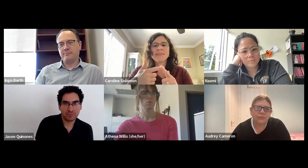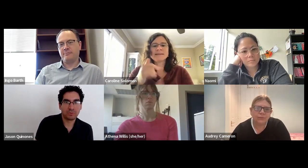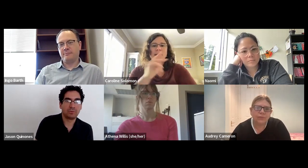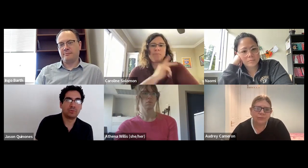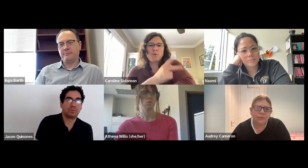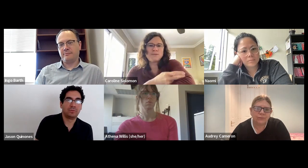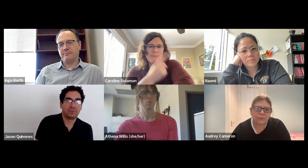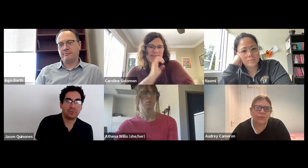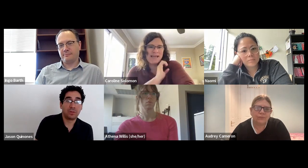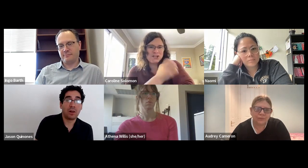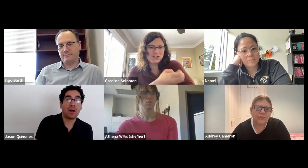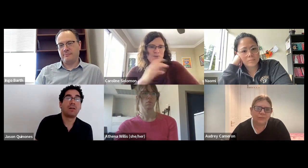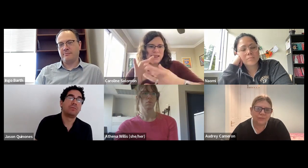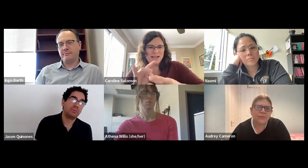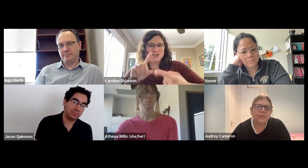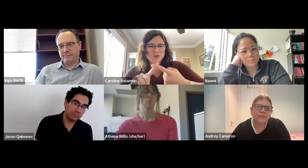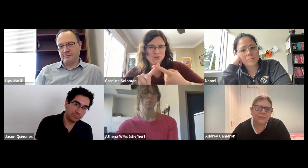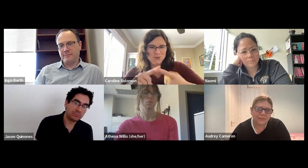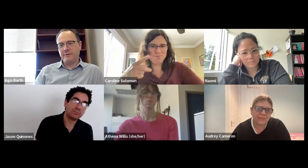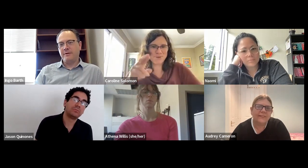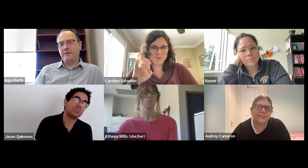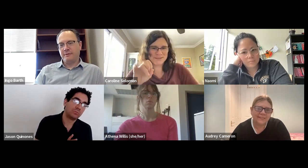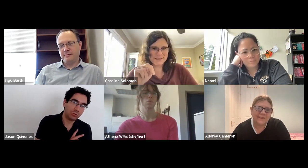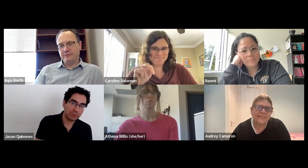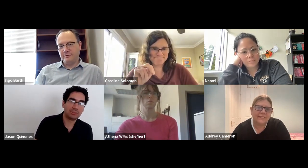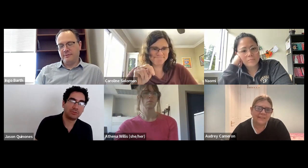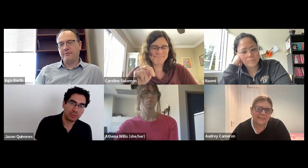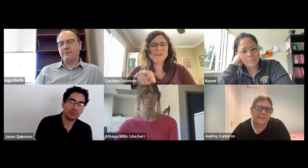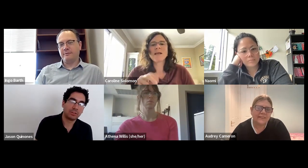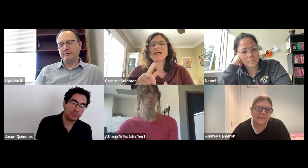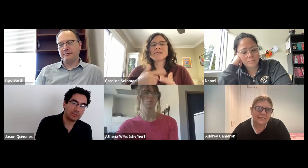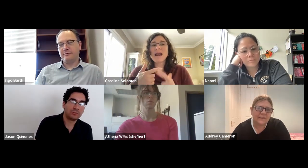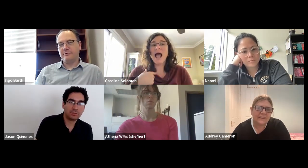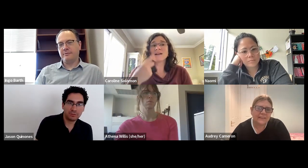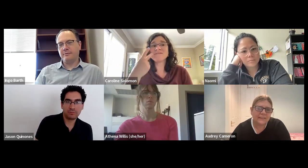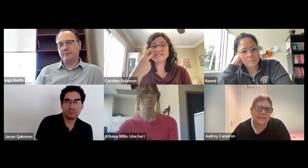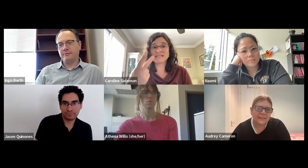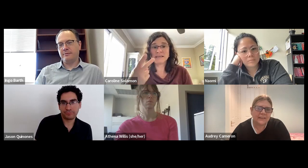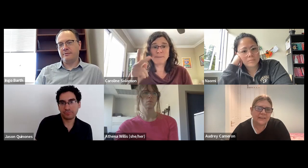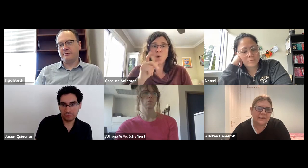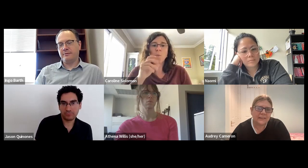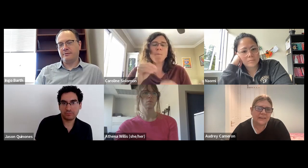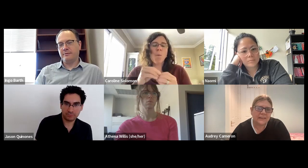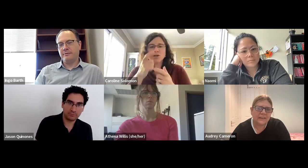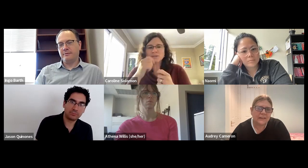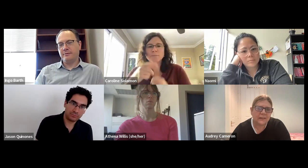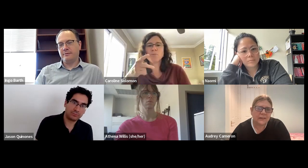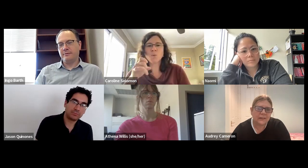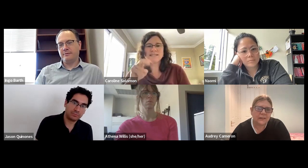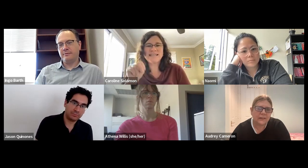enzyme, then I sign protein like this because it's talking about the energy related to protein. And I've also seen people who are